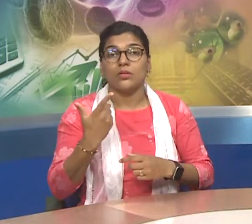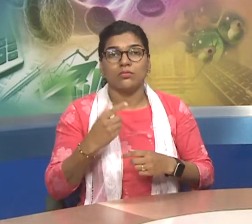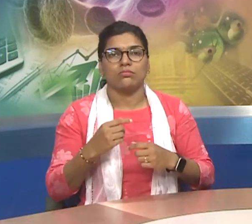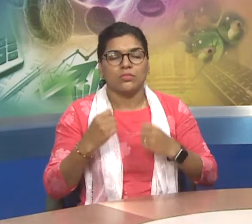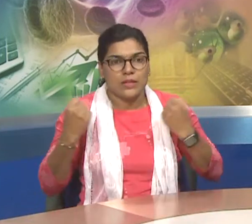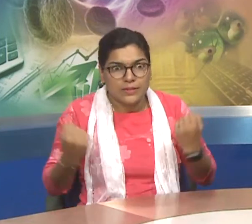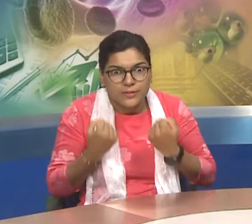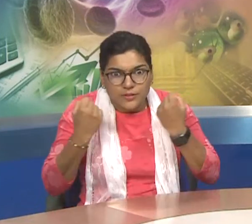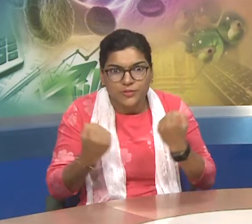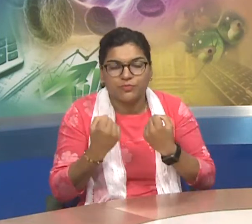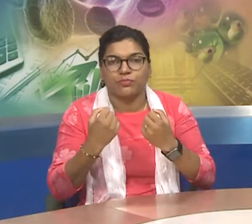Manual.